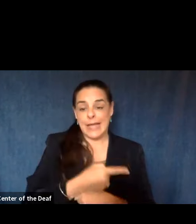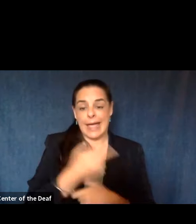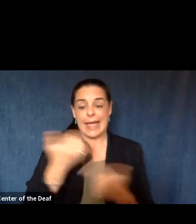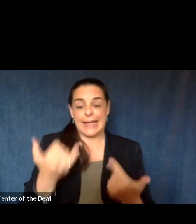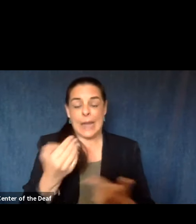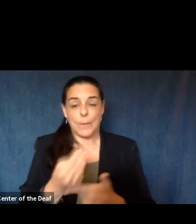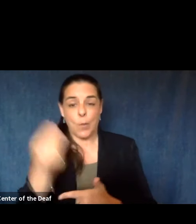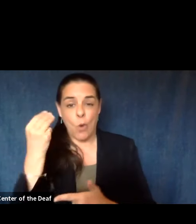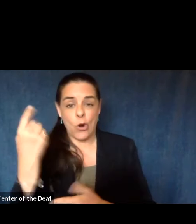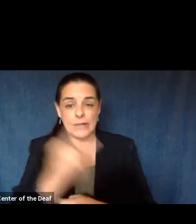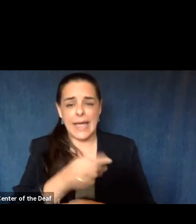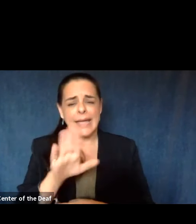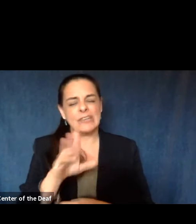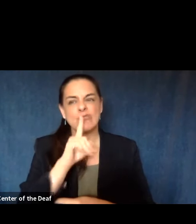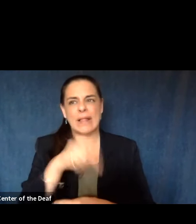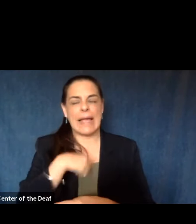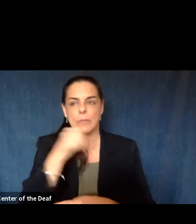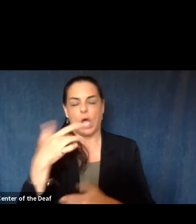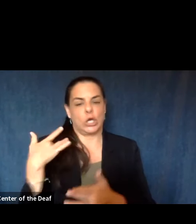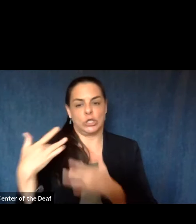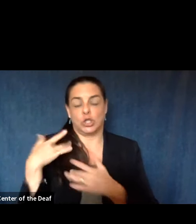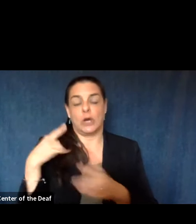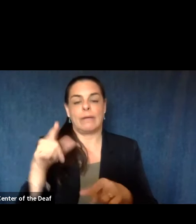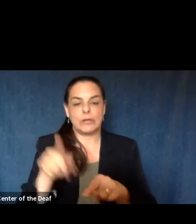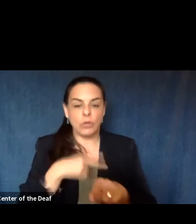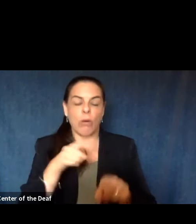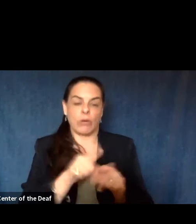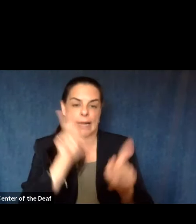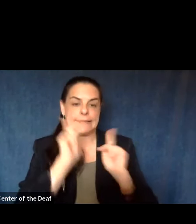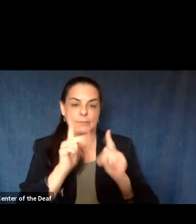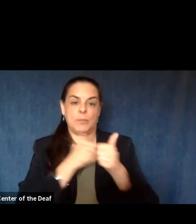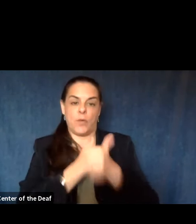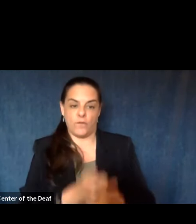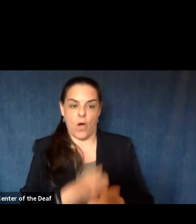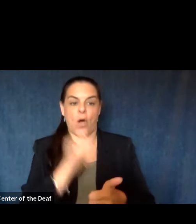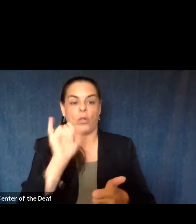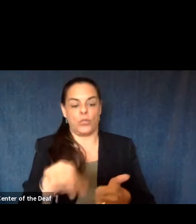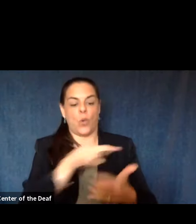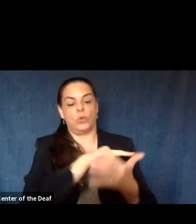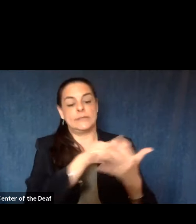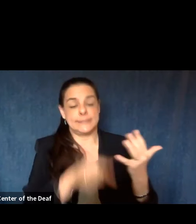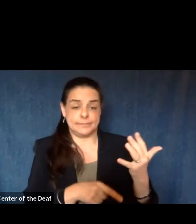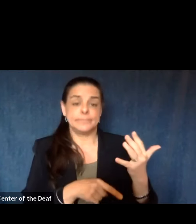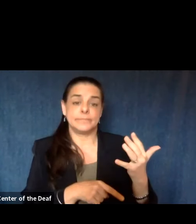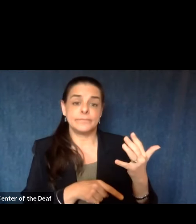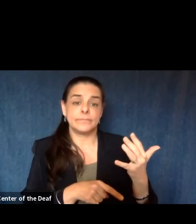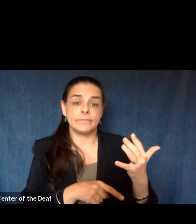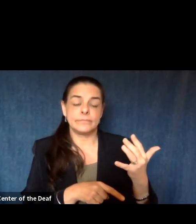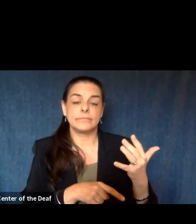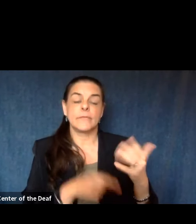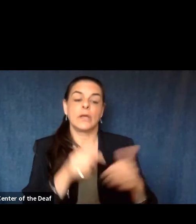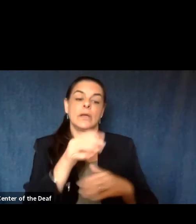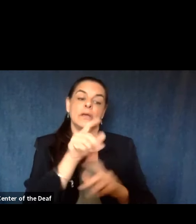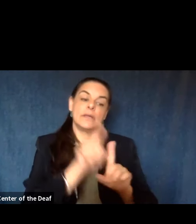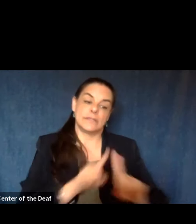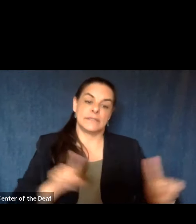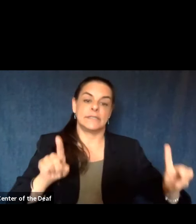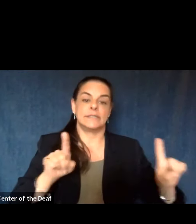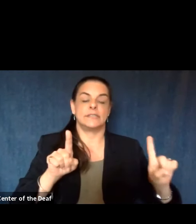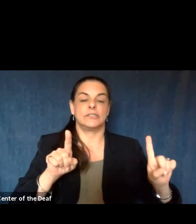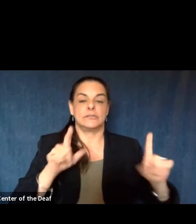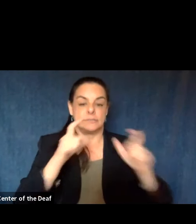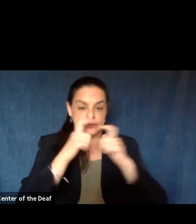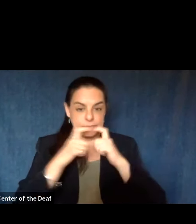people follow the guidance and observe those 5 core principles of social distancing, wearing